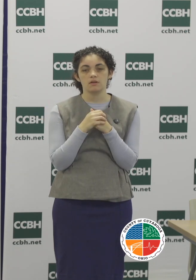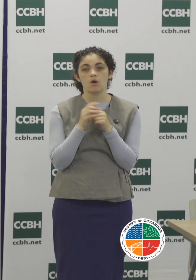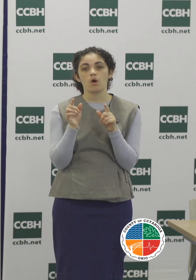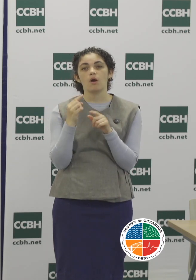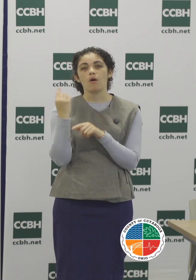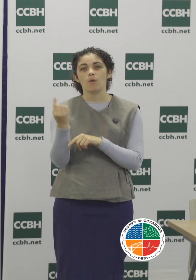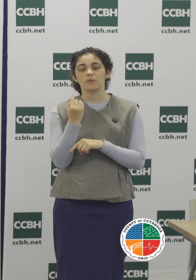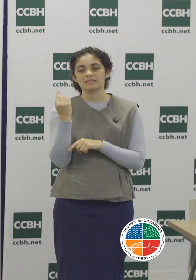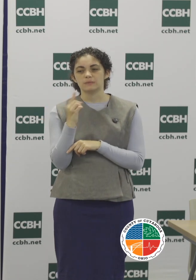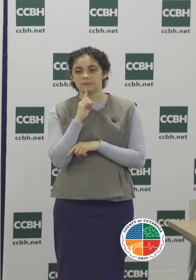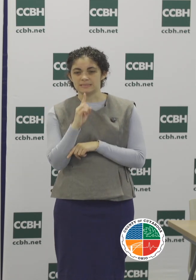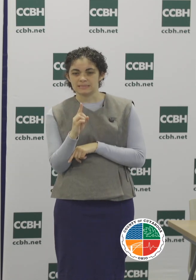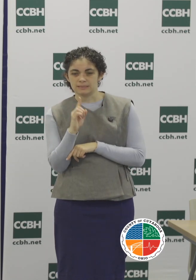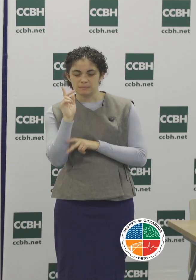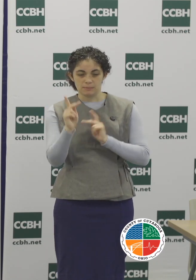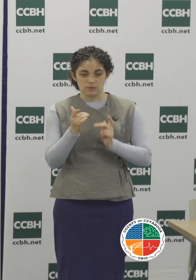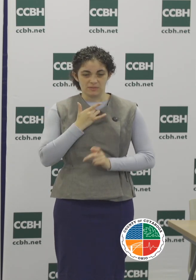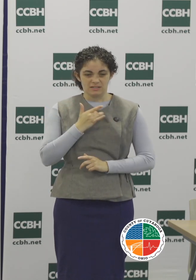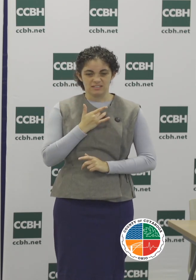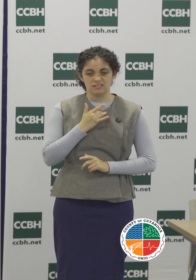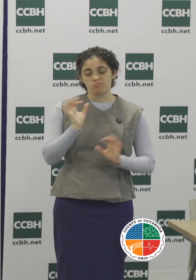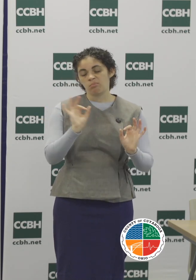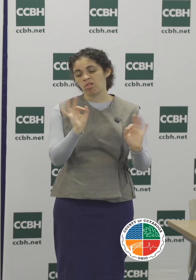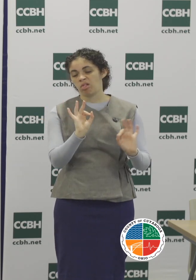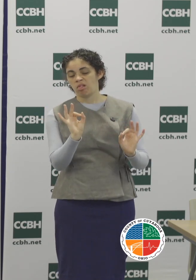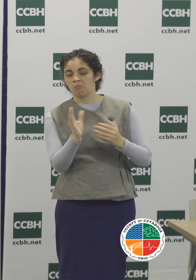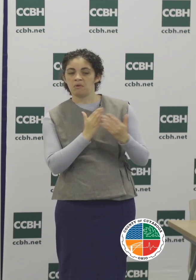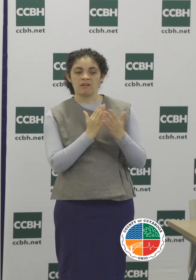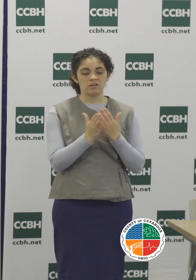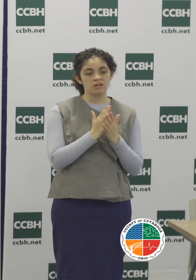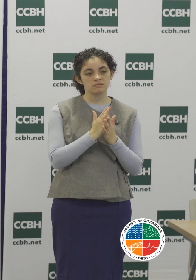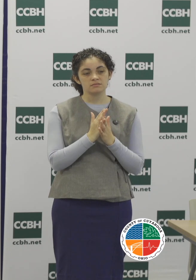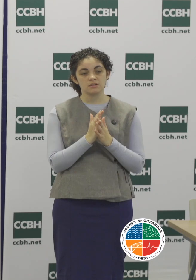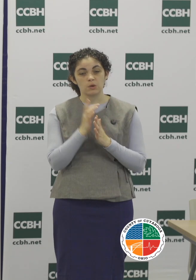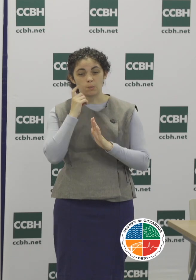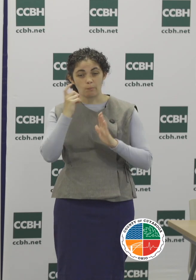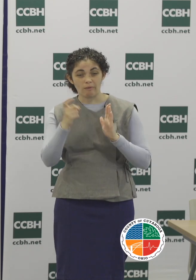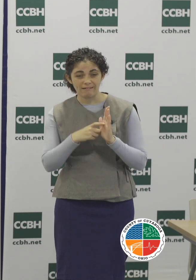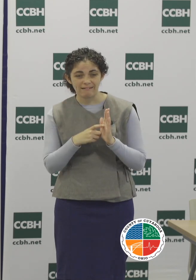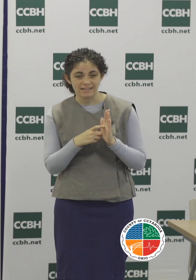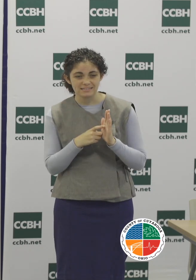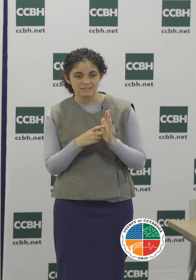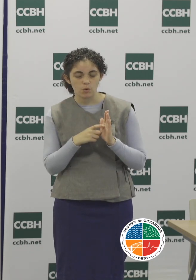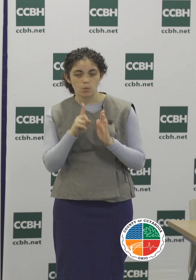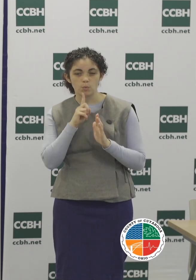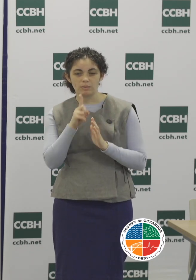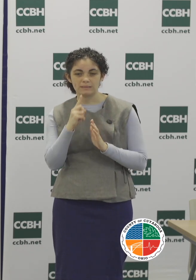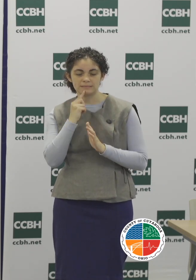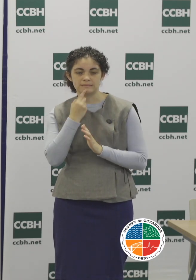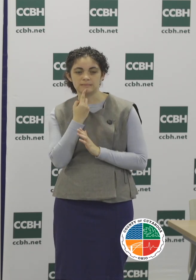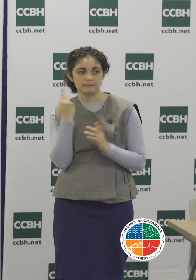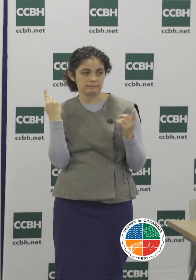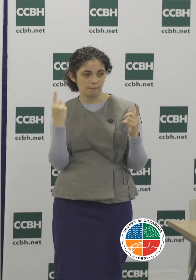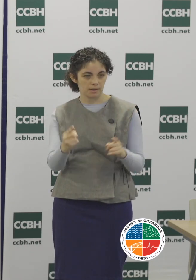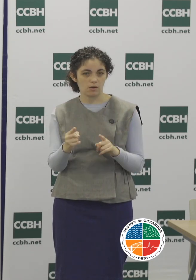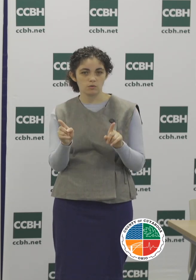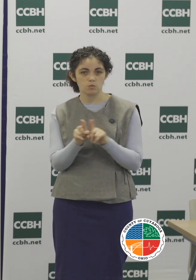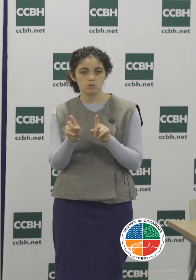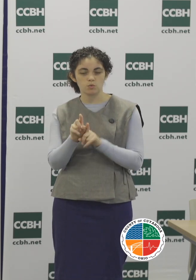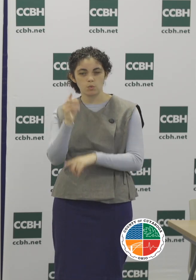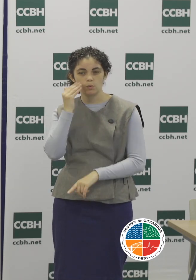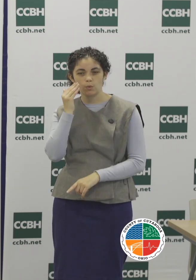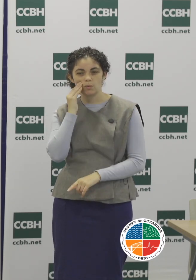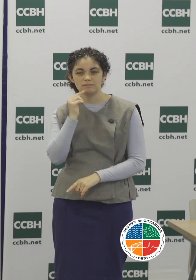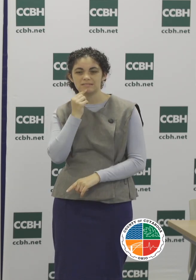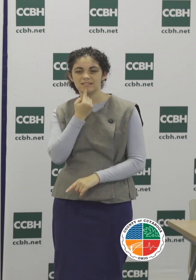only insofar as people think it's not such a big deal, but I think most people recognize the gravity of the situation and recognize